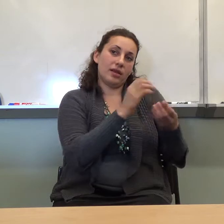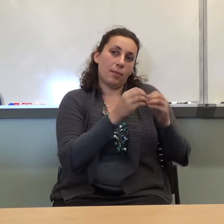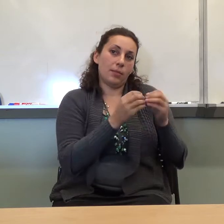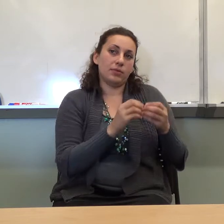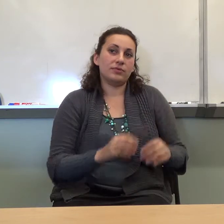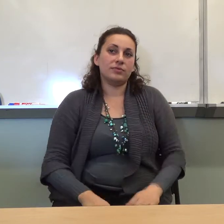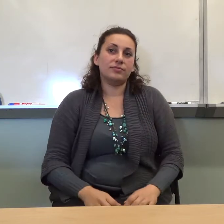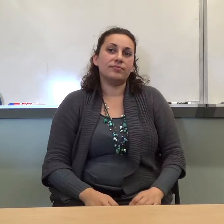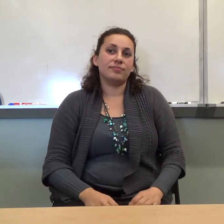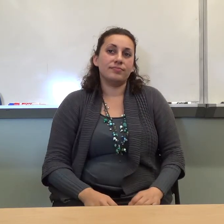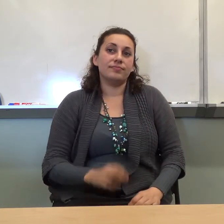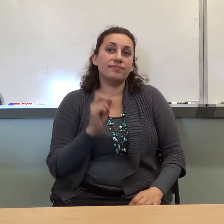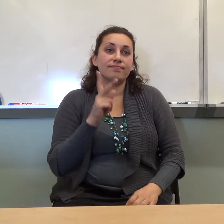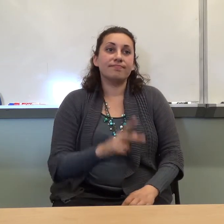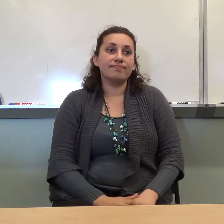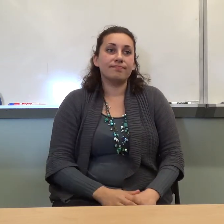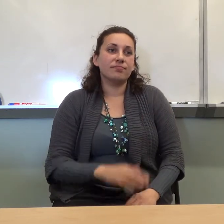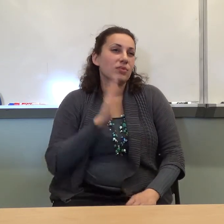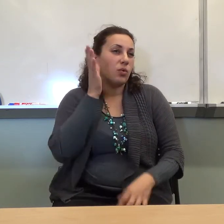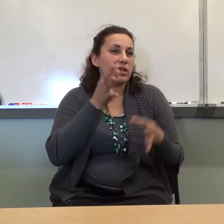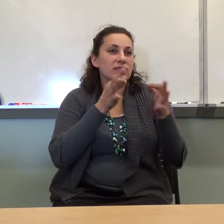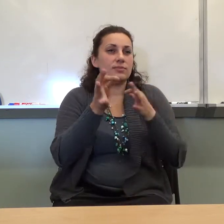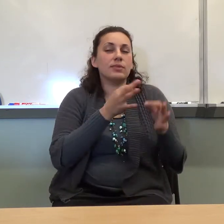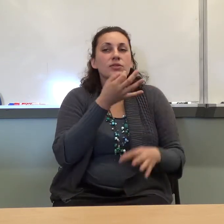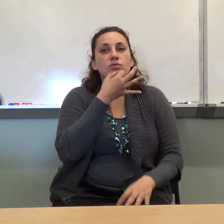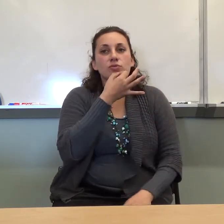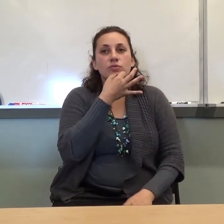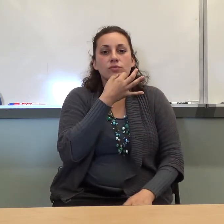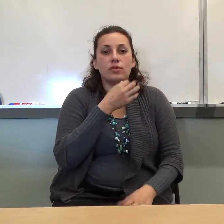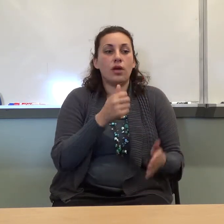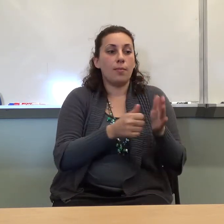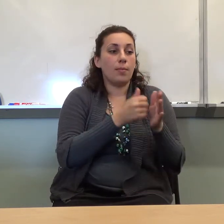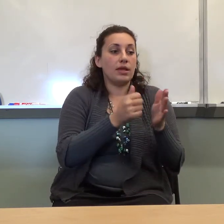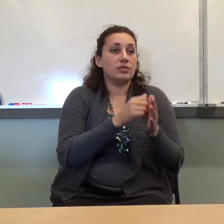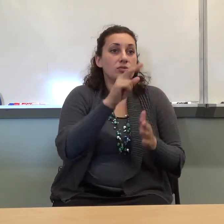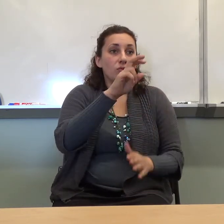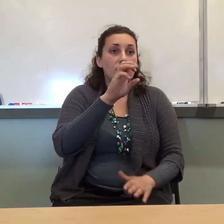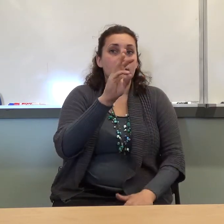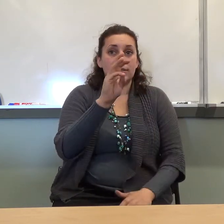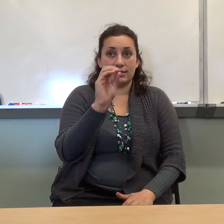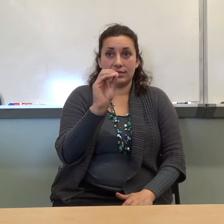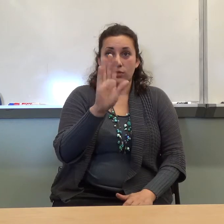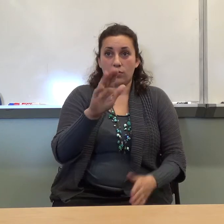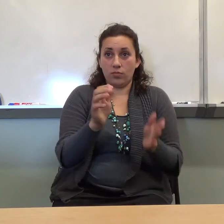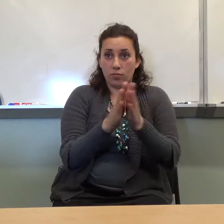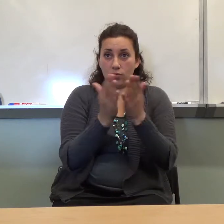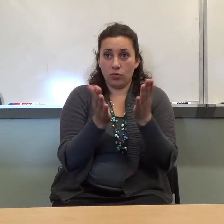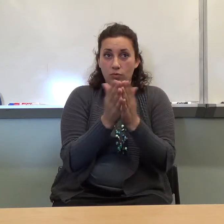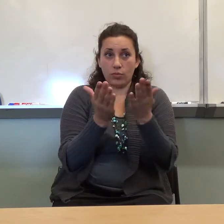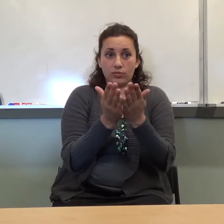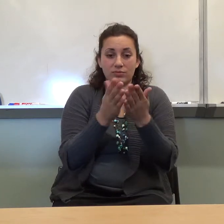with repeaters, and we'll get to that very soon. On page 260 of your book, there's a little table up at the top, the tan